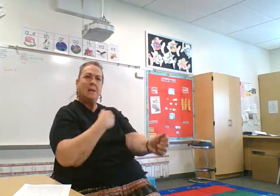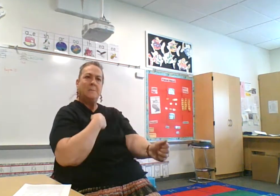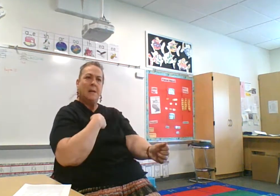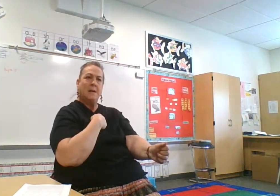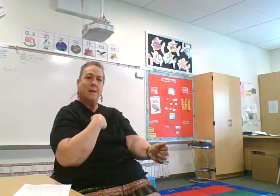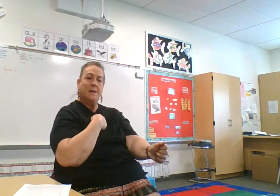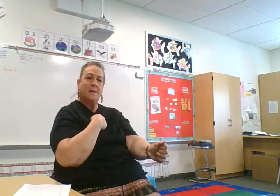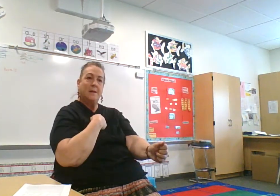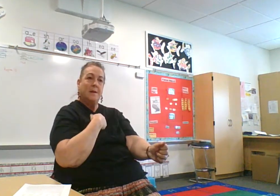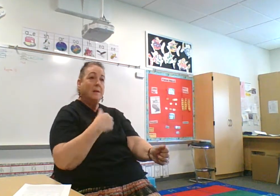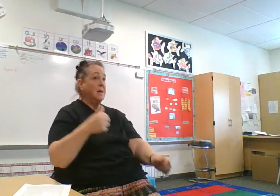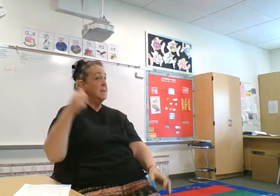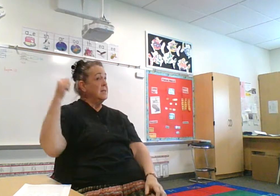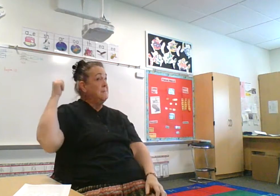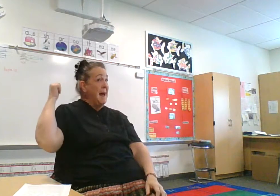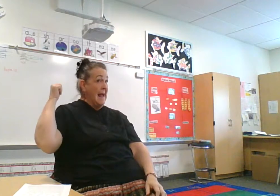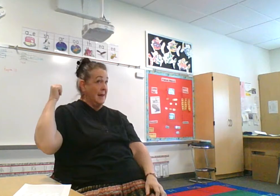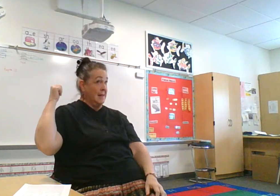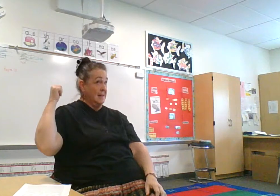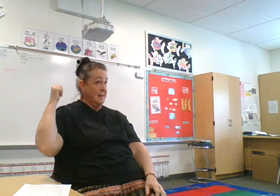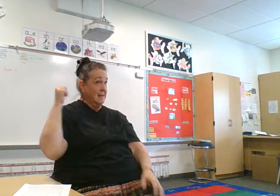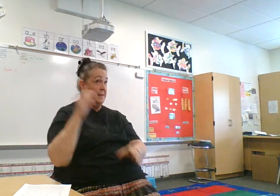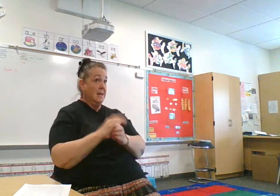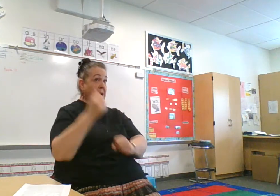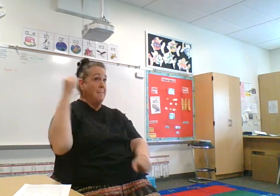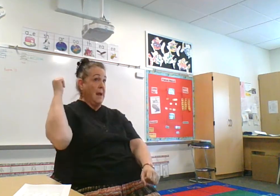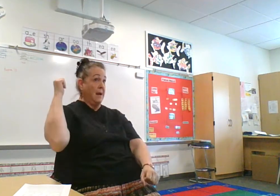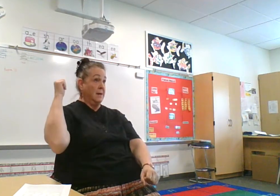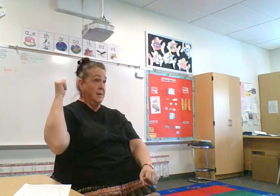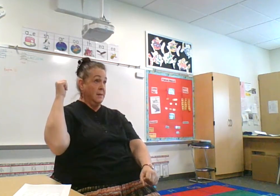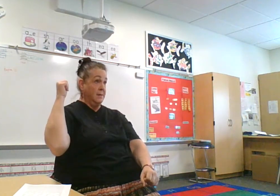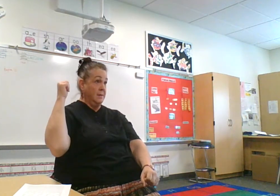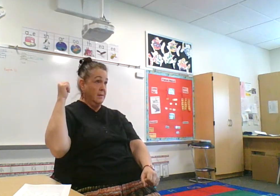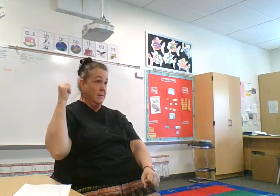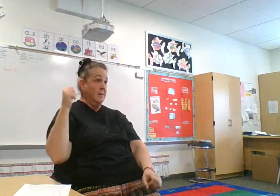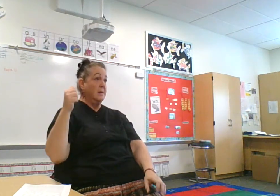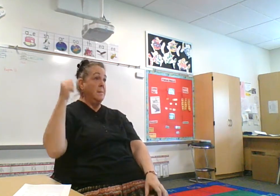me. Now this is back. Get back. Get back.